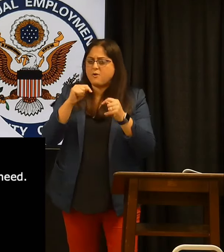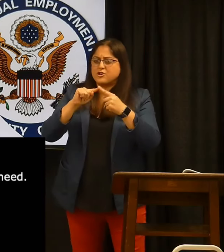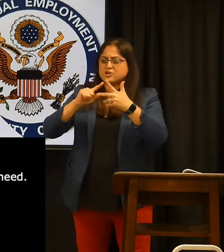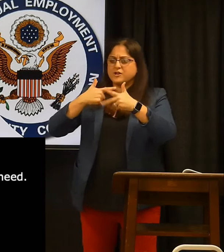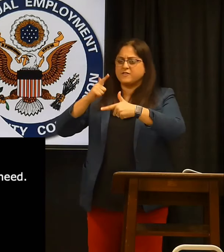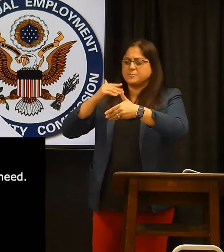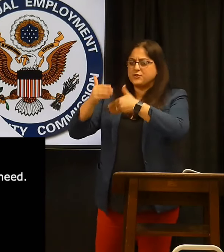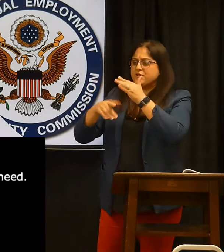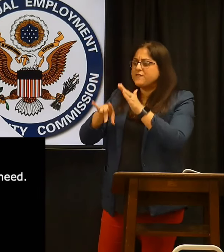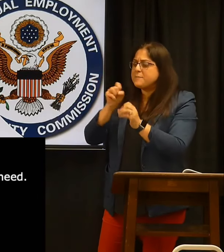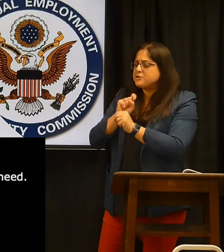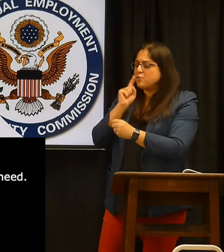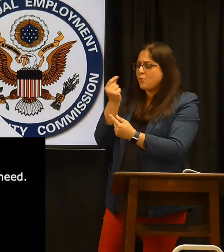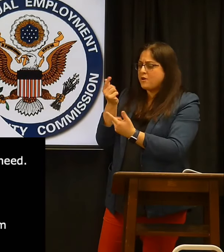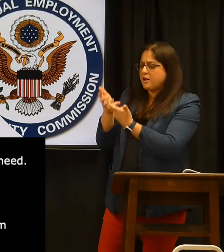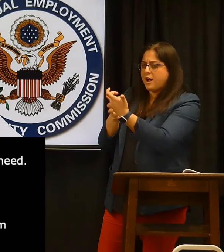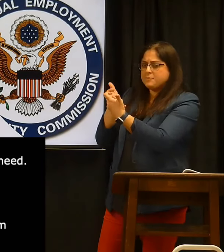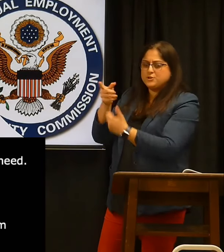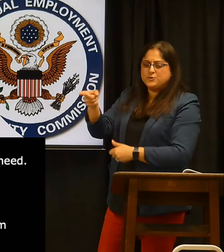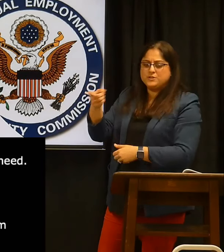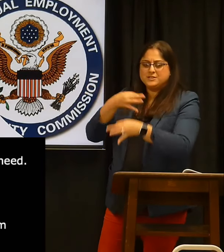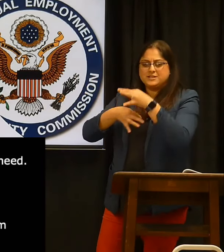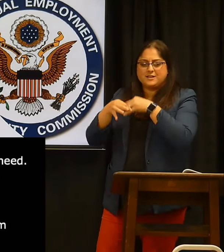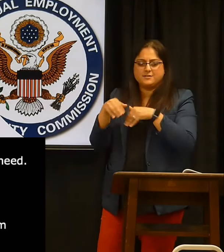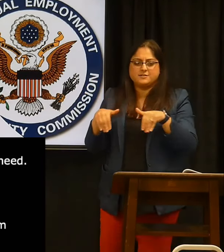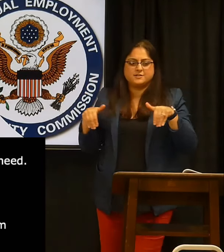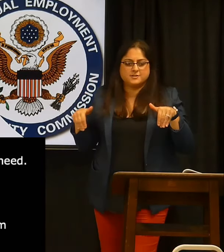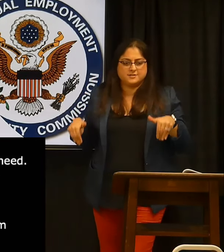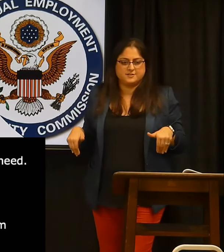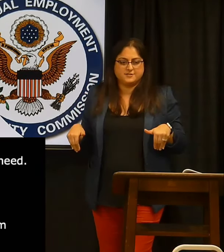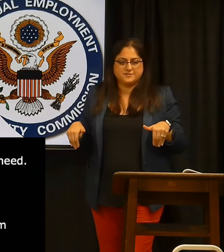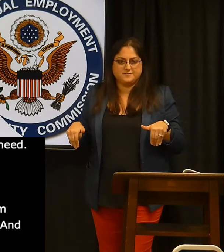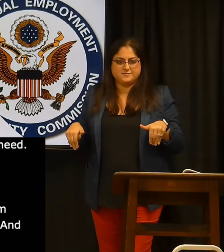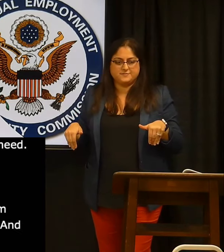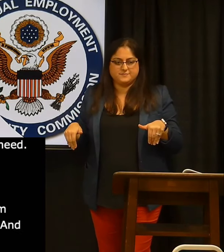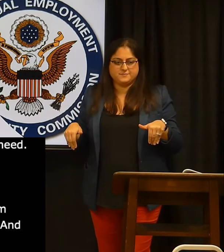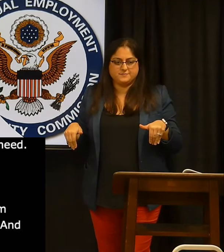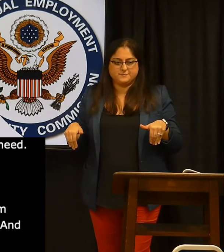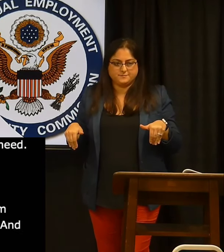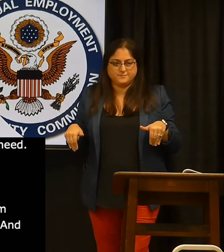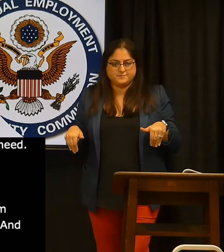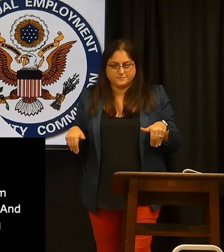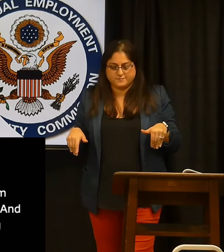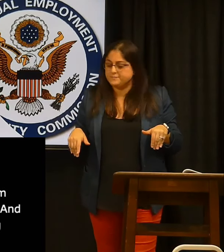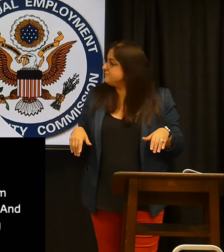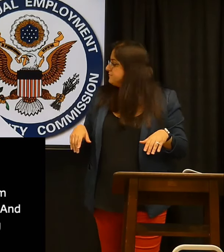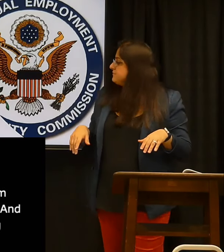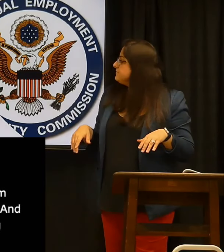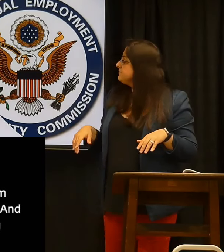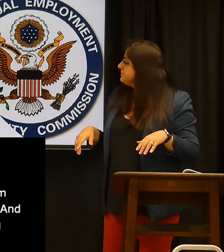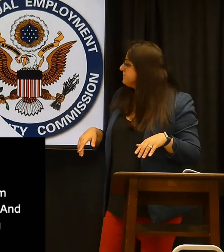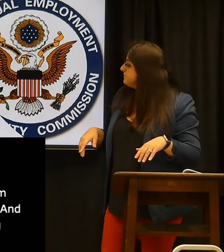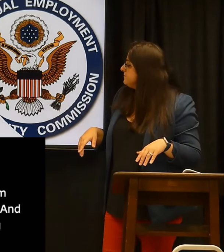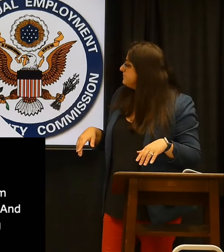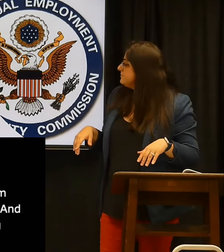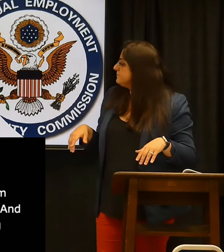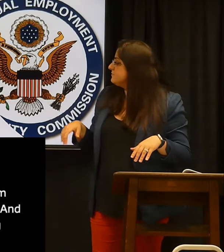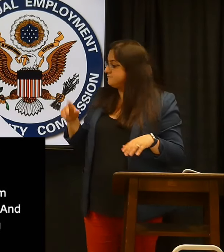these accommodations. And then they are responsible for starting the process and not just sitting back and letting nothing happen.